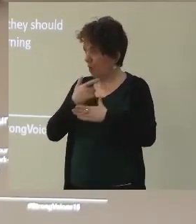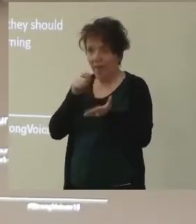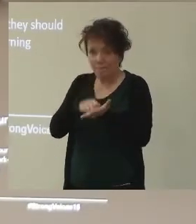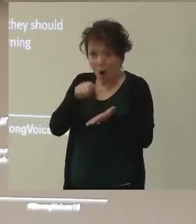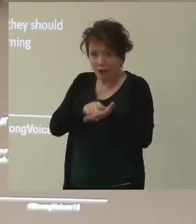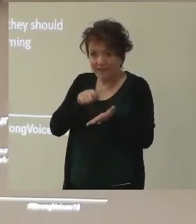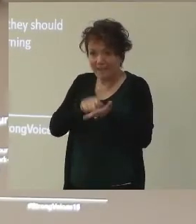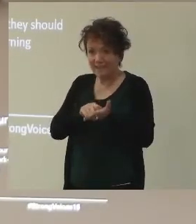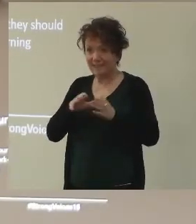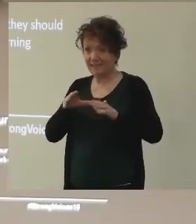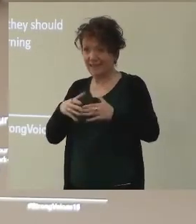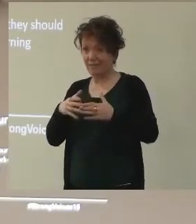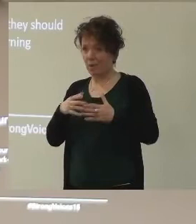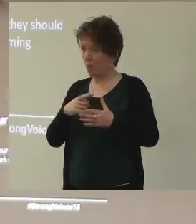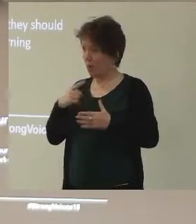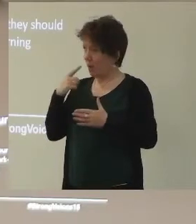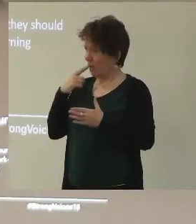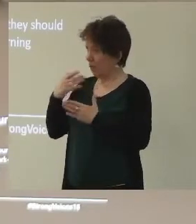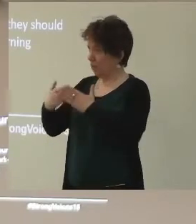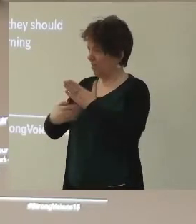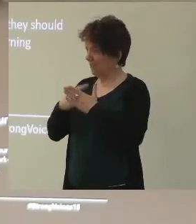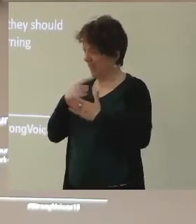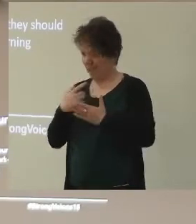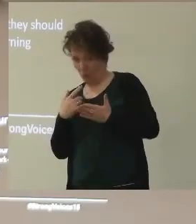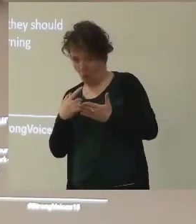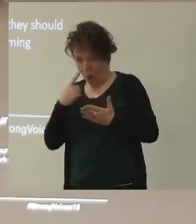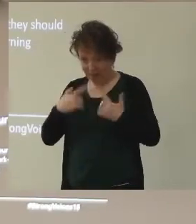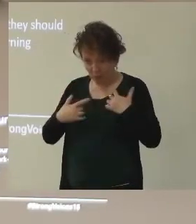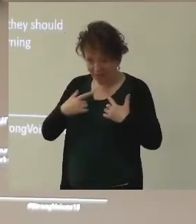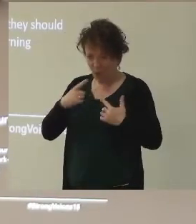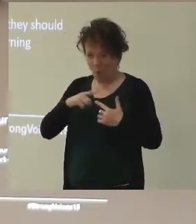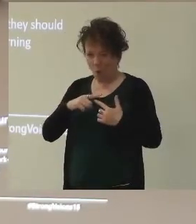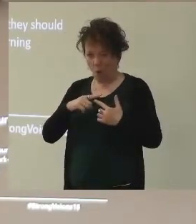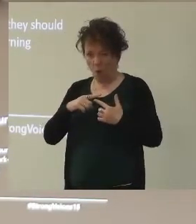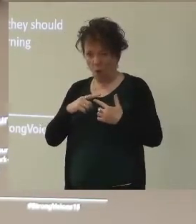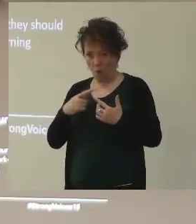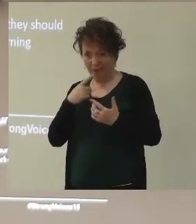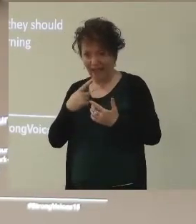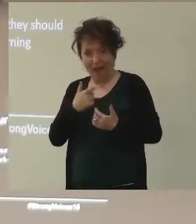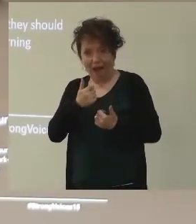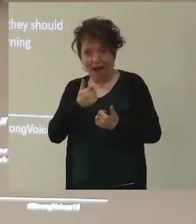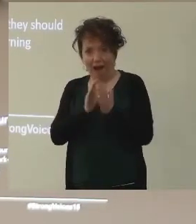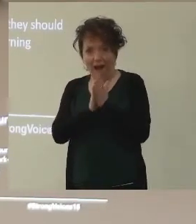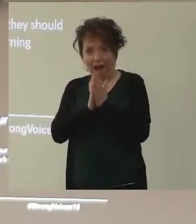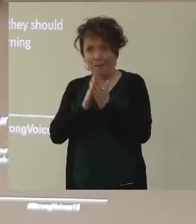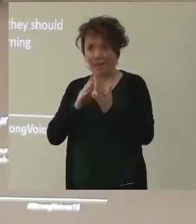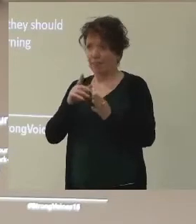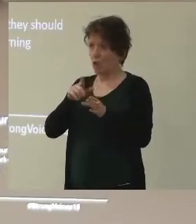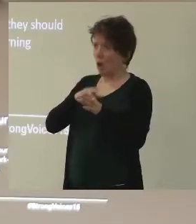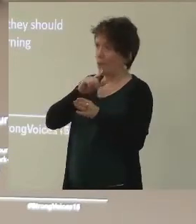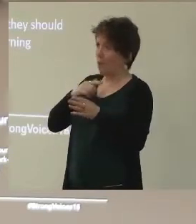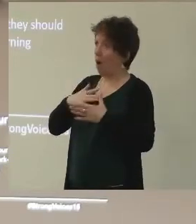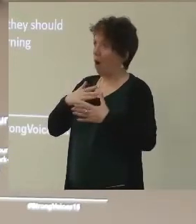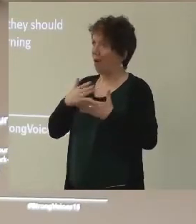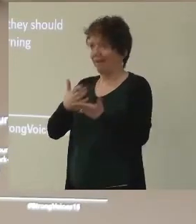team, and when we look at it on paper, we actually say ourselves that looks, like a really exciting job, which gives that young person such a breadth